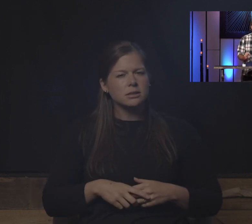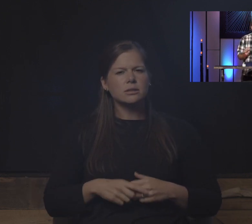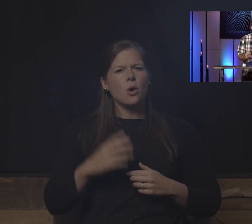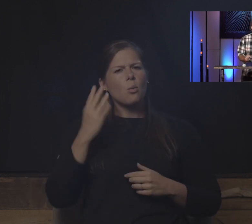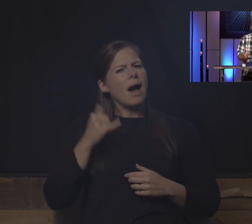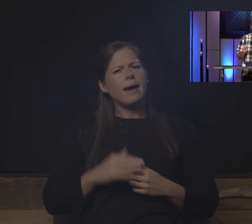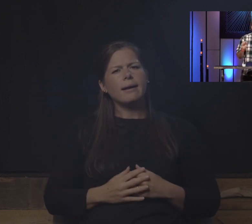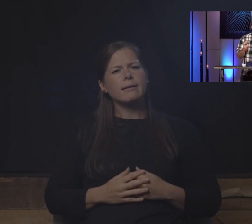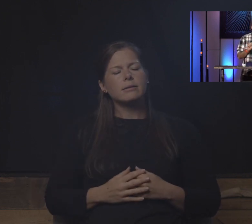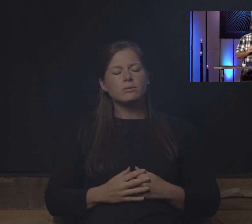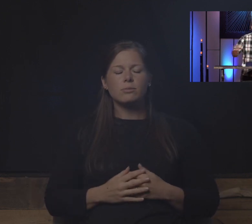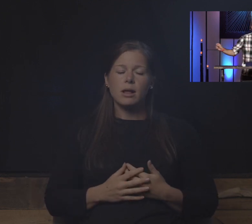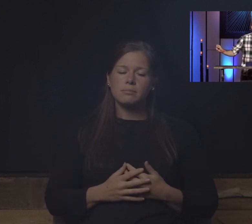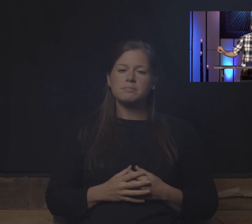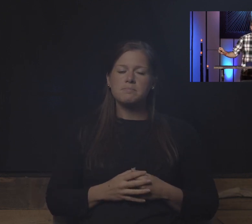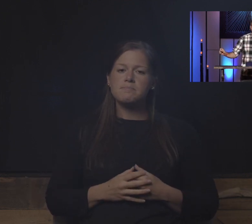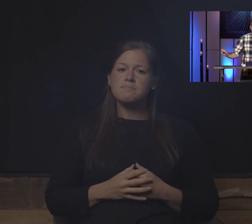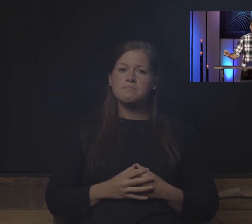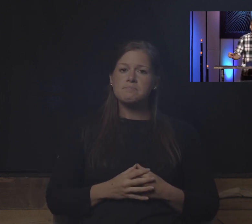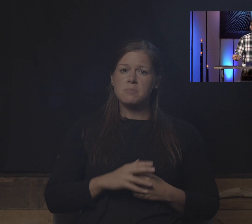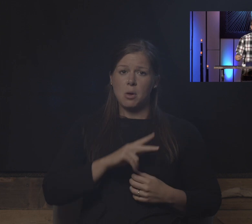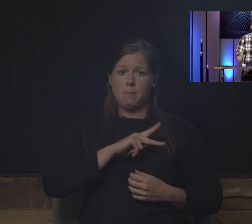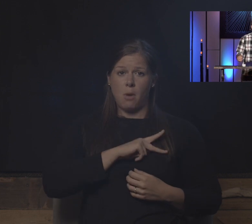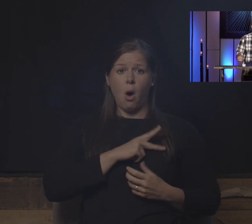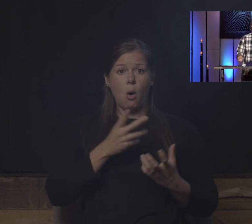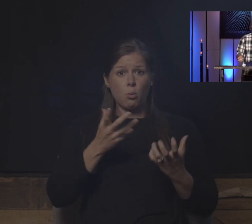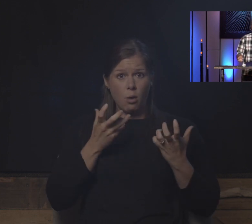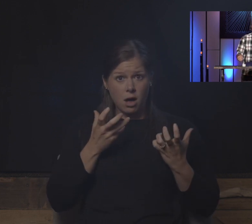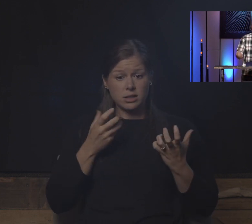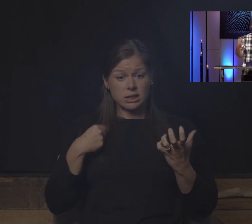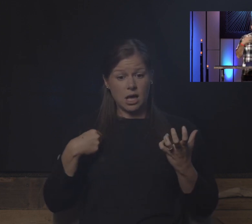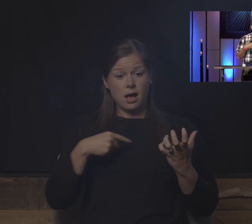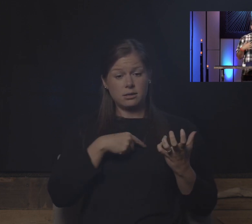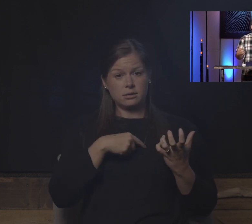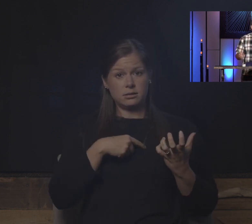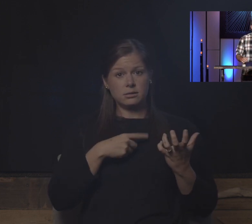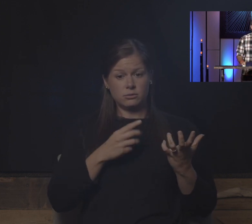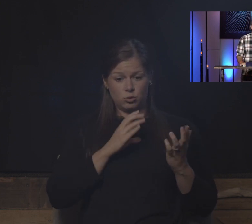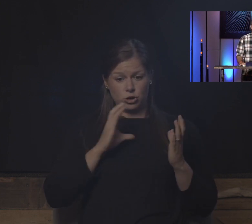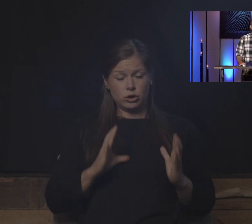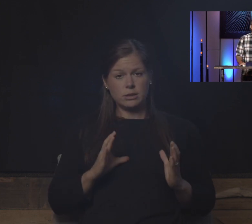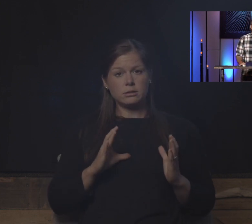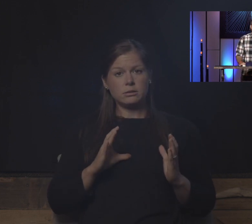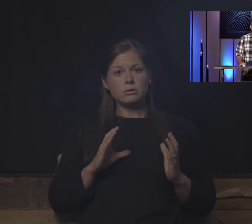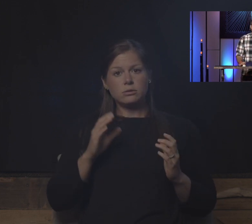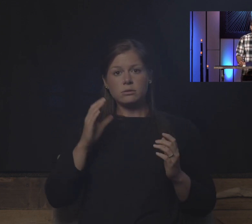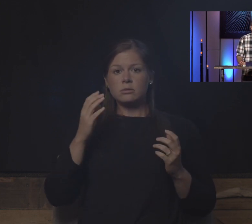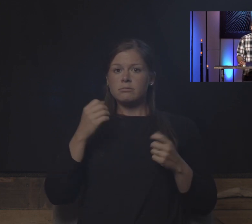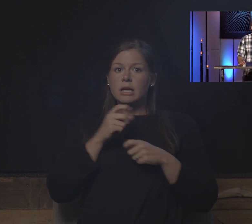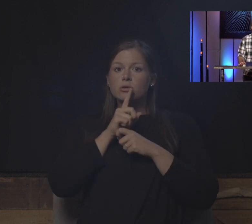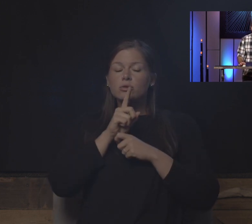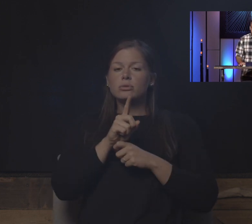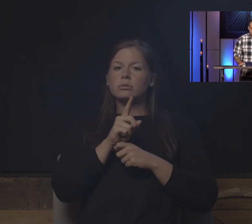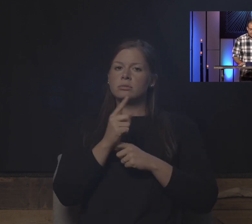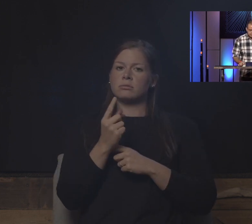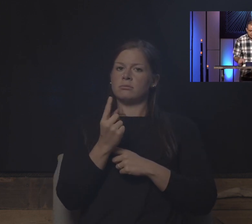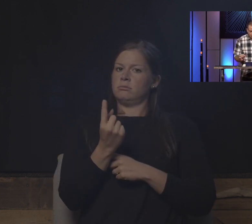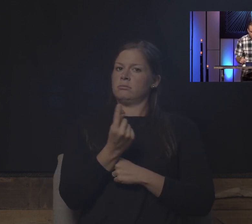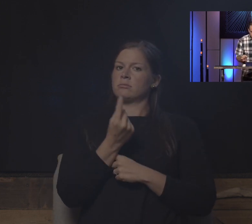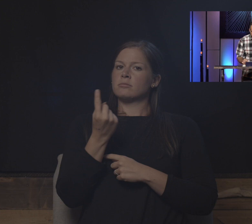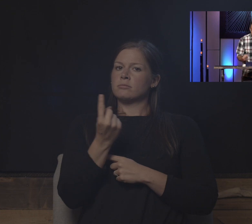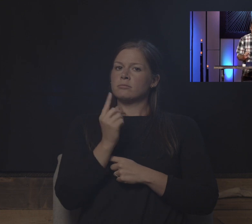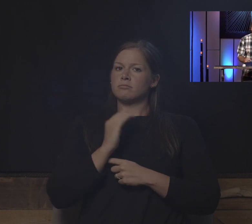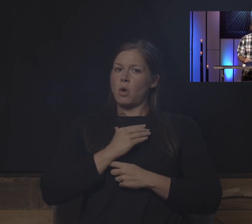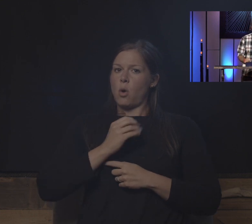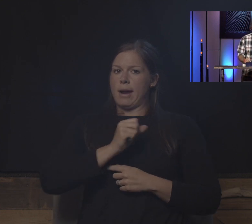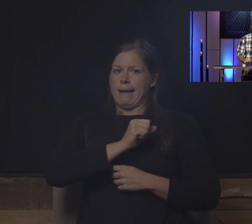stop seeing all non-Christians as us without grace. So point number three, see